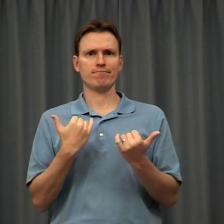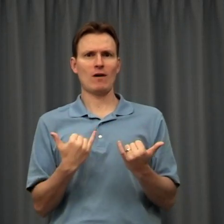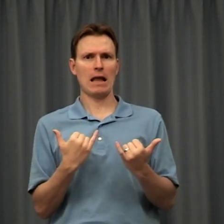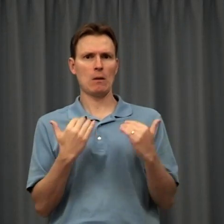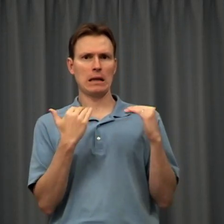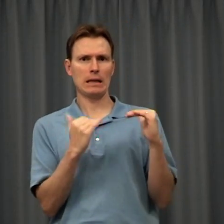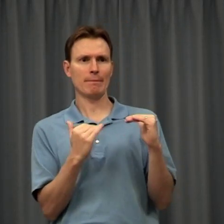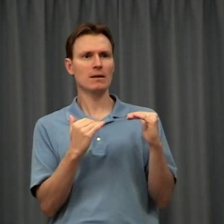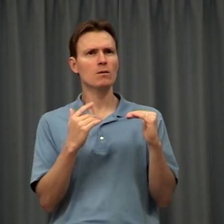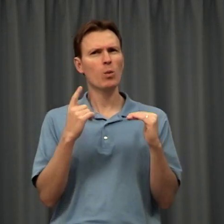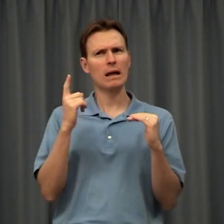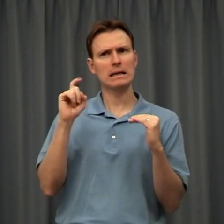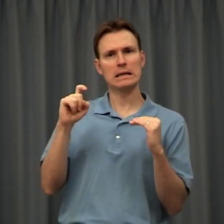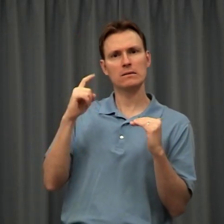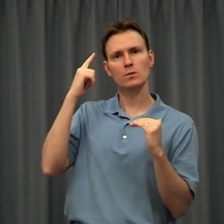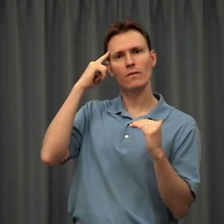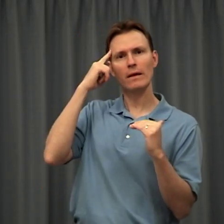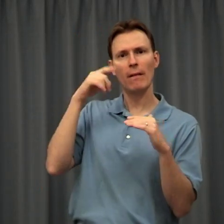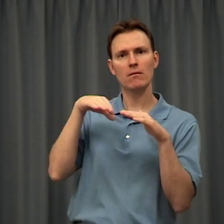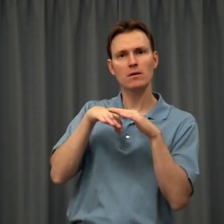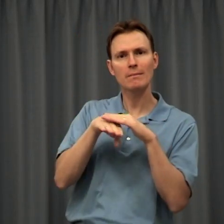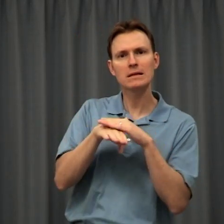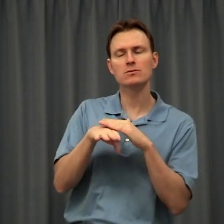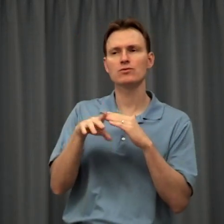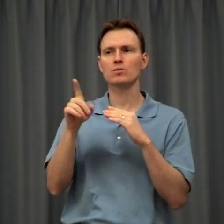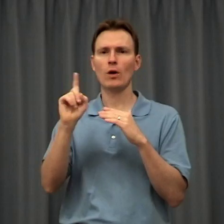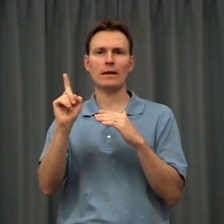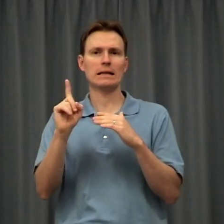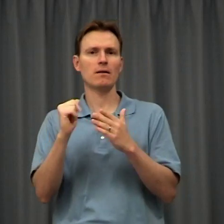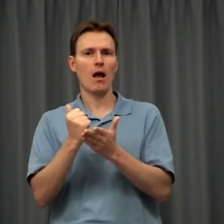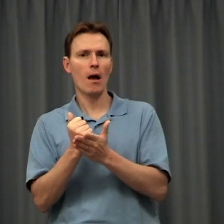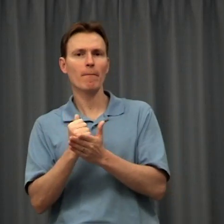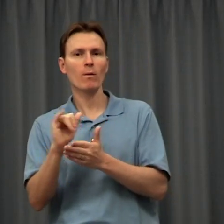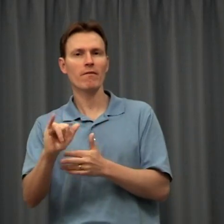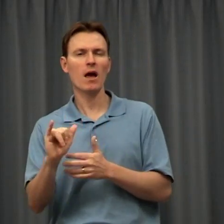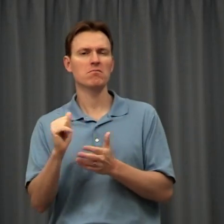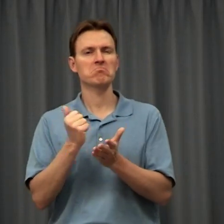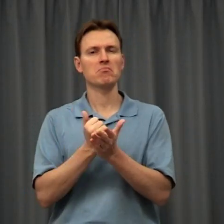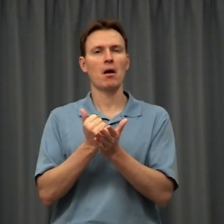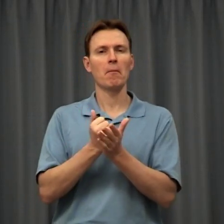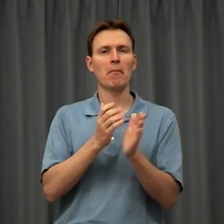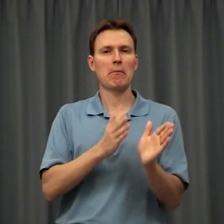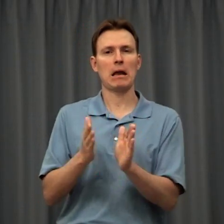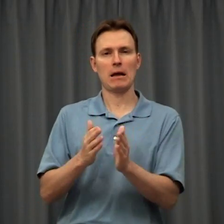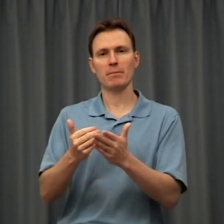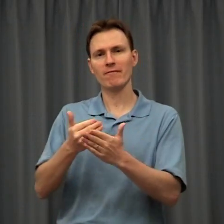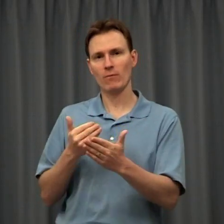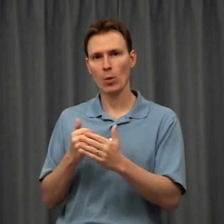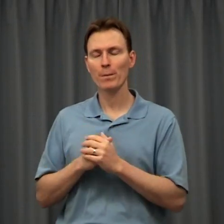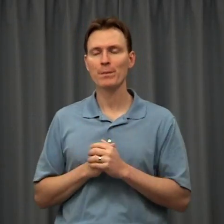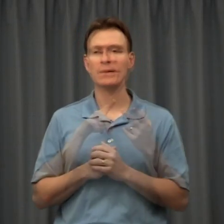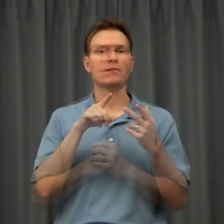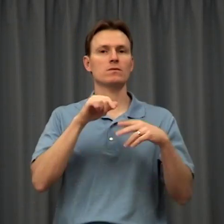It also helped me to identify my limitations and where I needed to plan to go for help before I started.